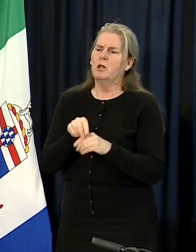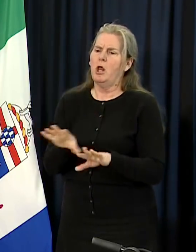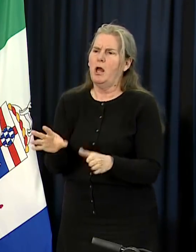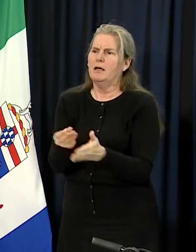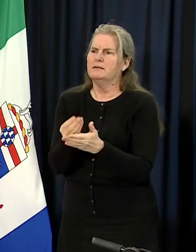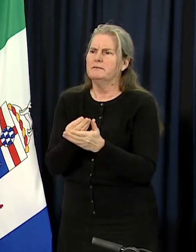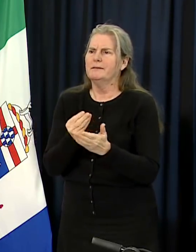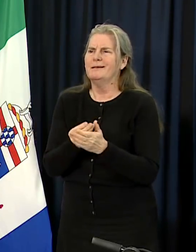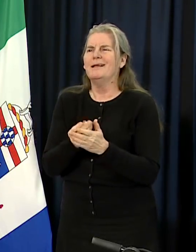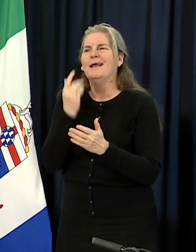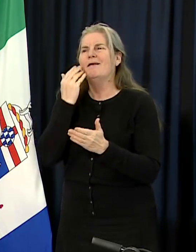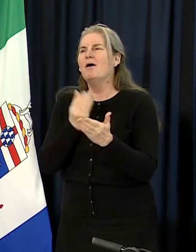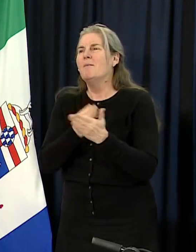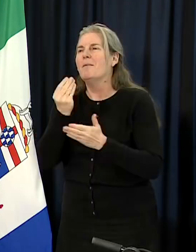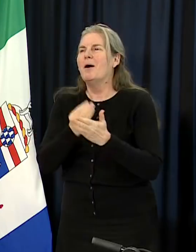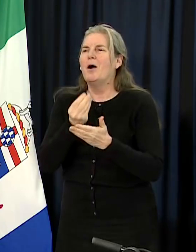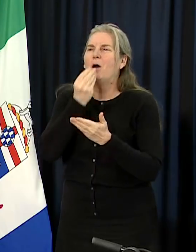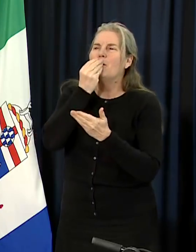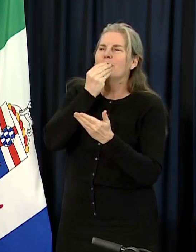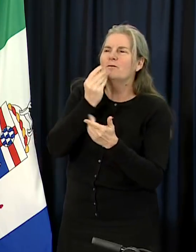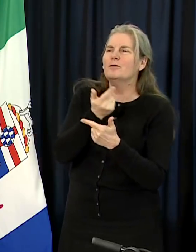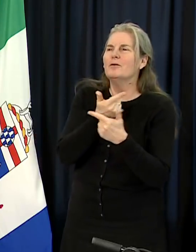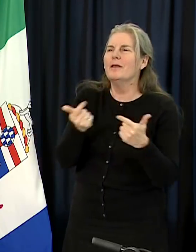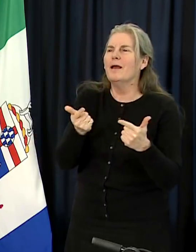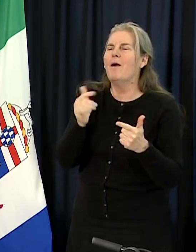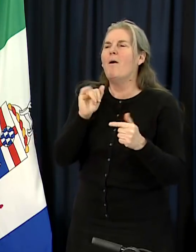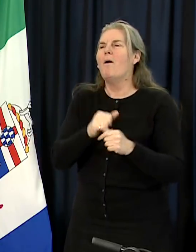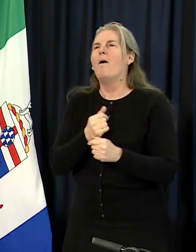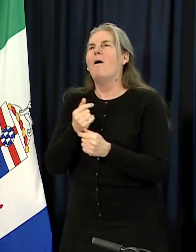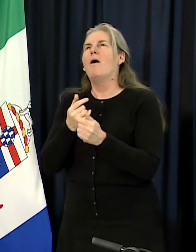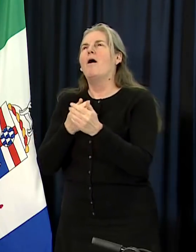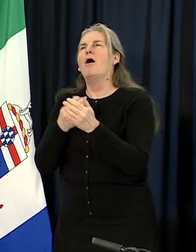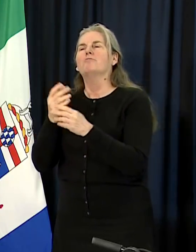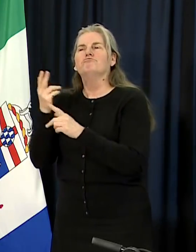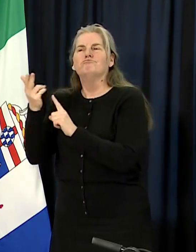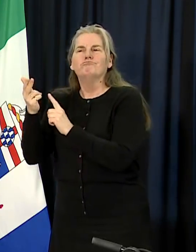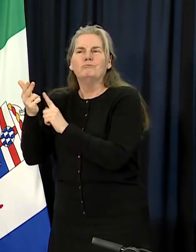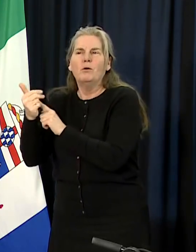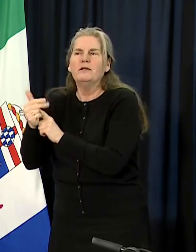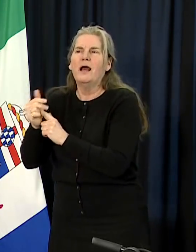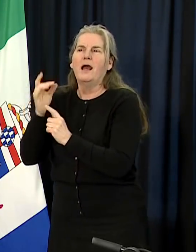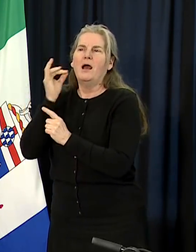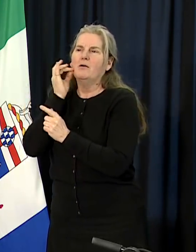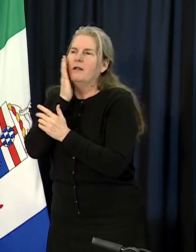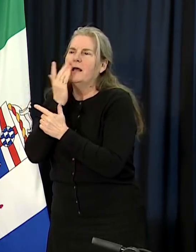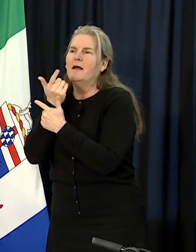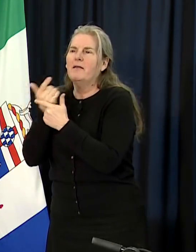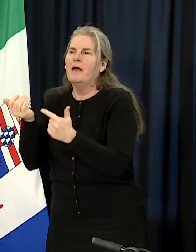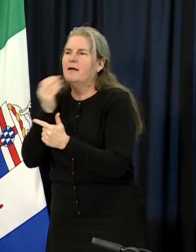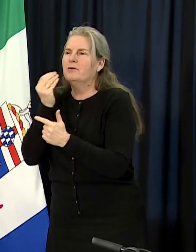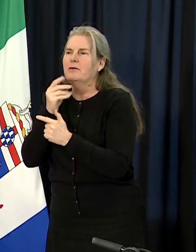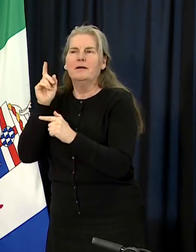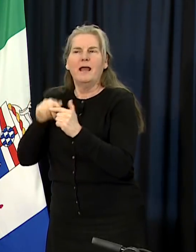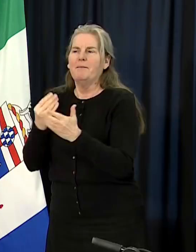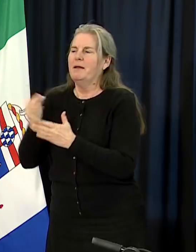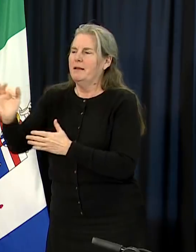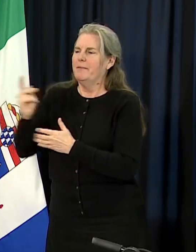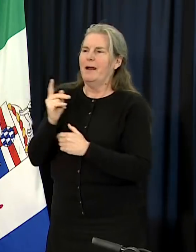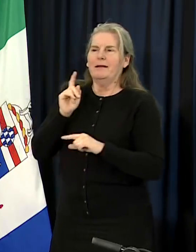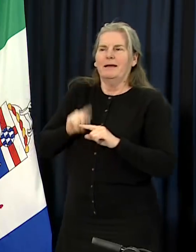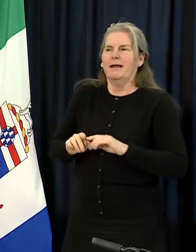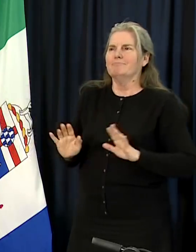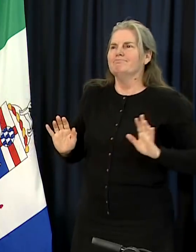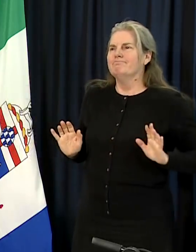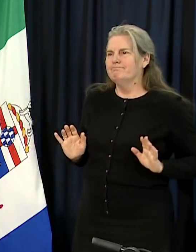involving perishable goods or the cancellation of accommodation and services that cannot be recovered. As an example